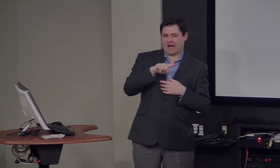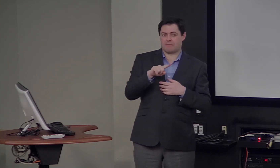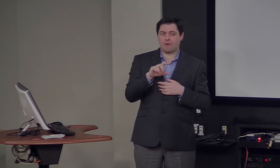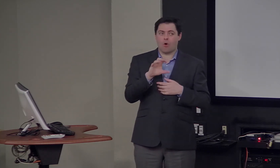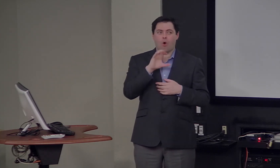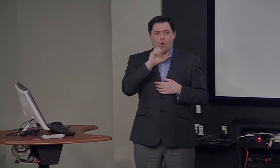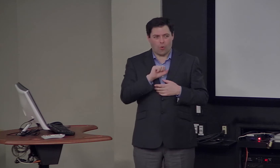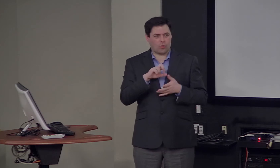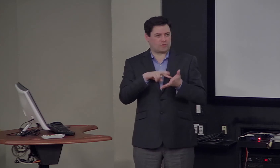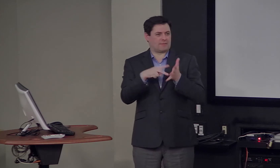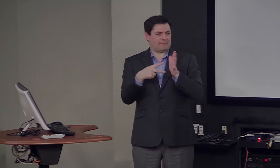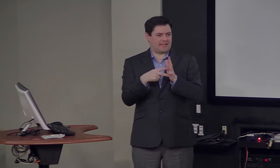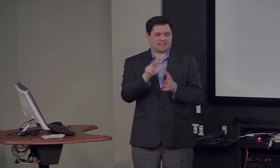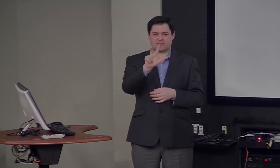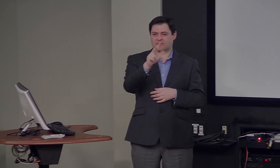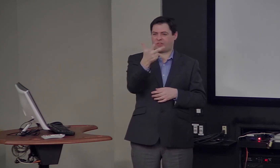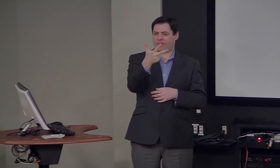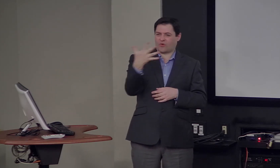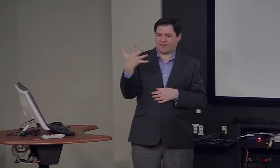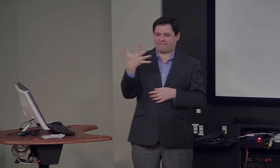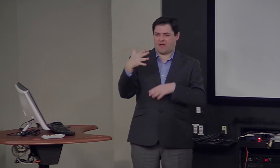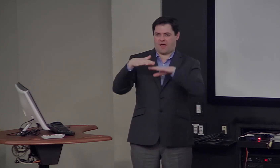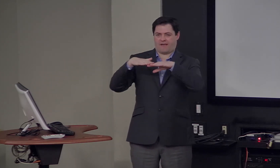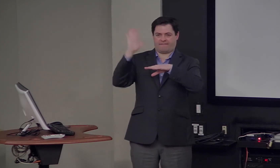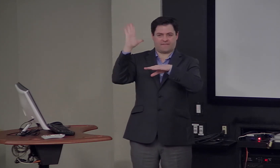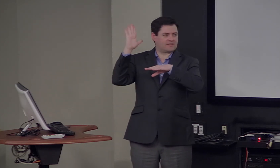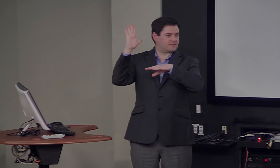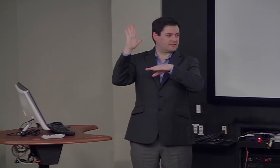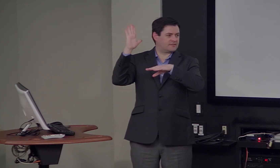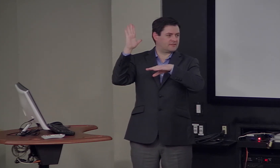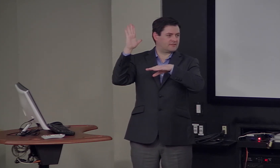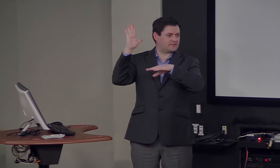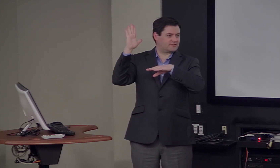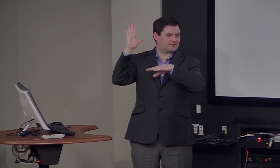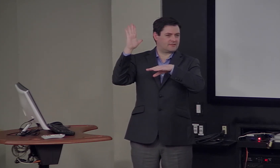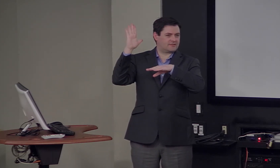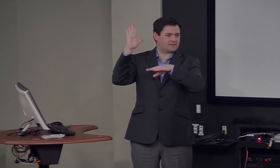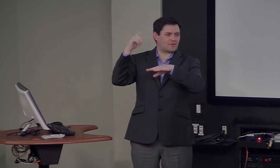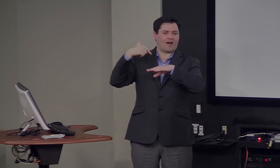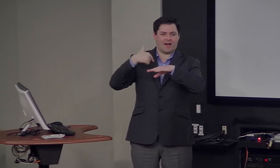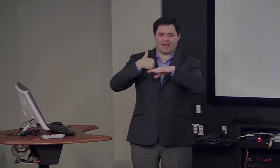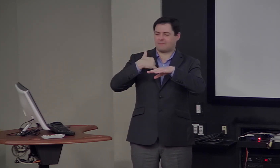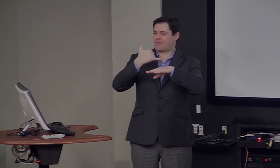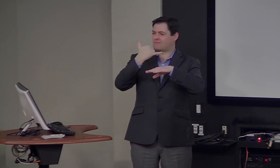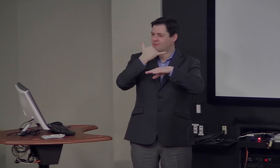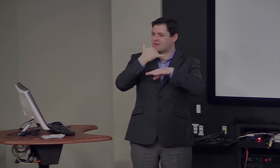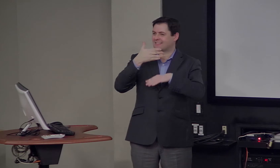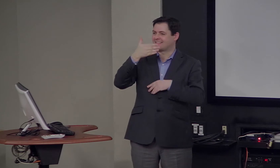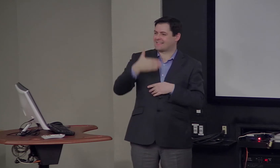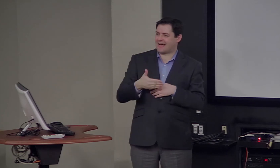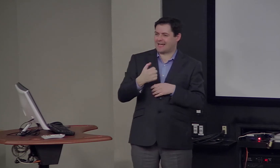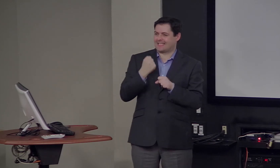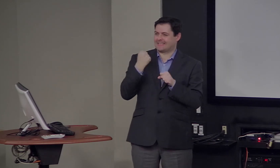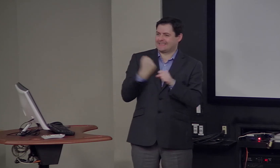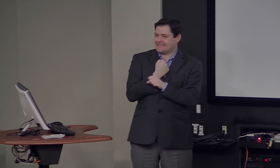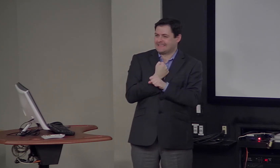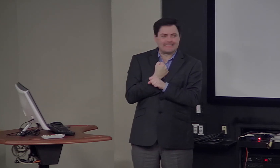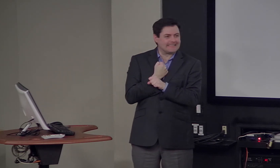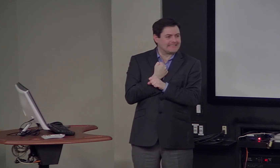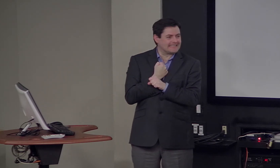Bad news for some of you. And by old, I'm talking about people who are above the age of 35, so let me clarify that. And I'm